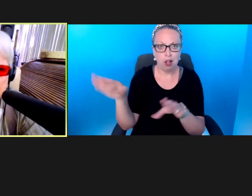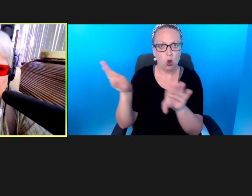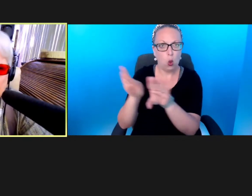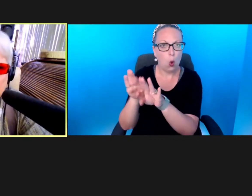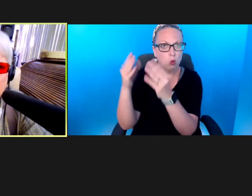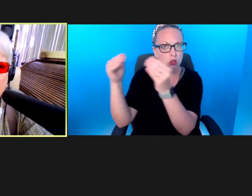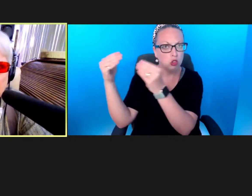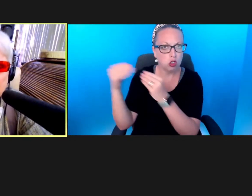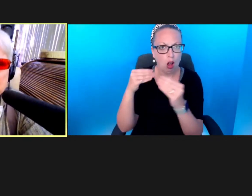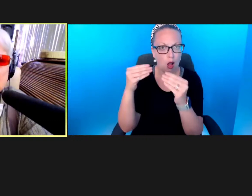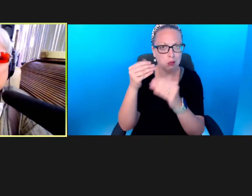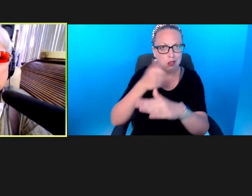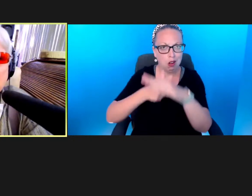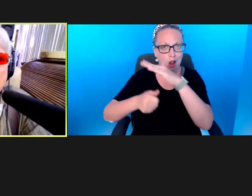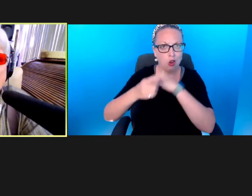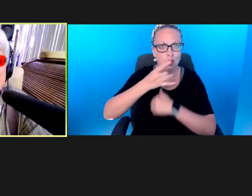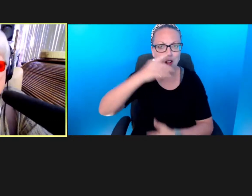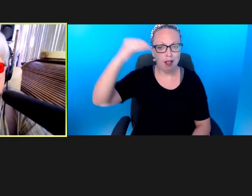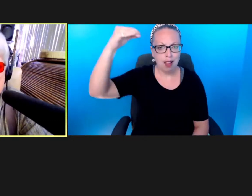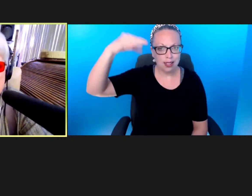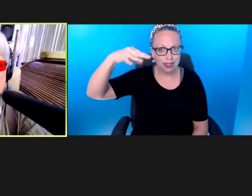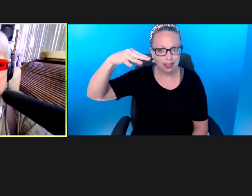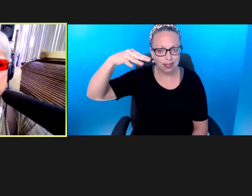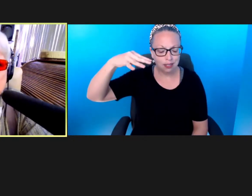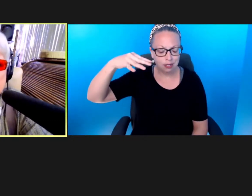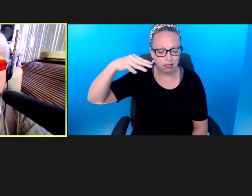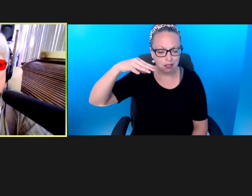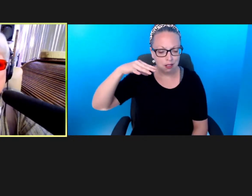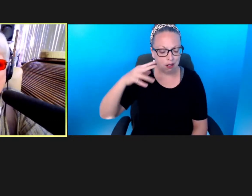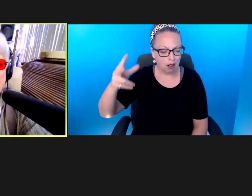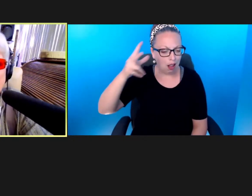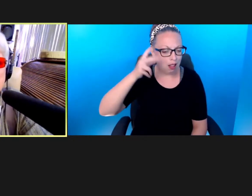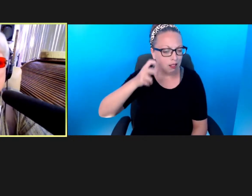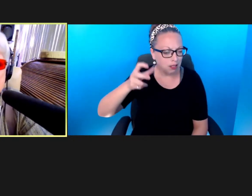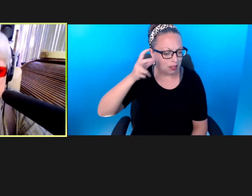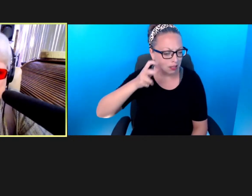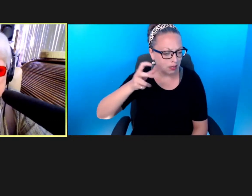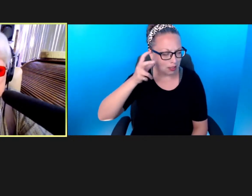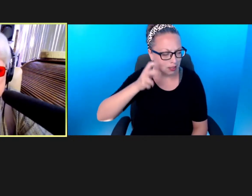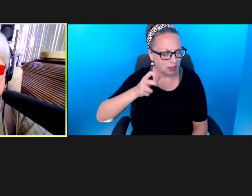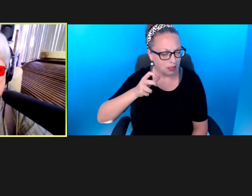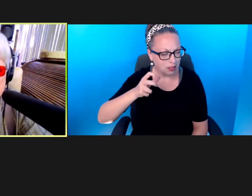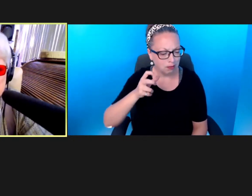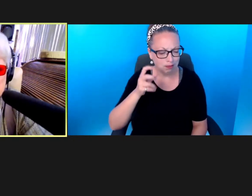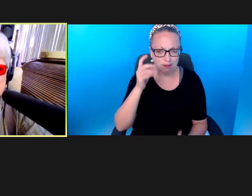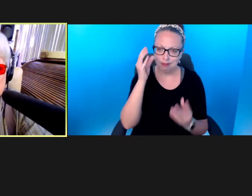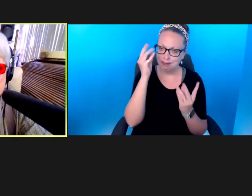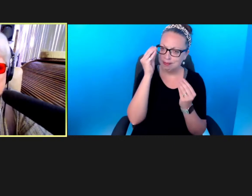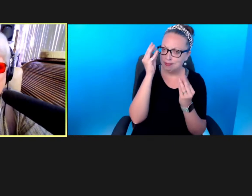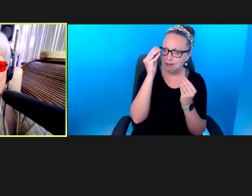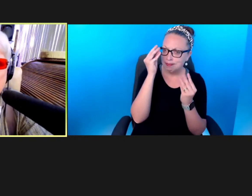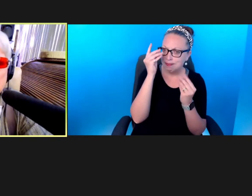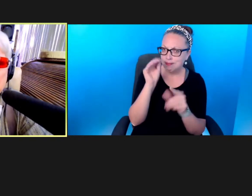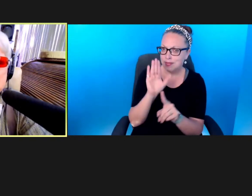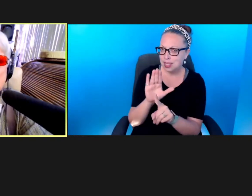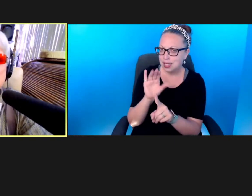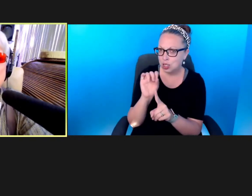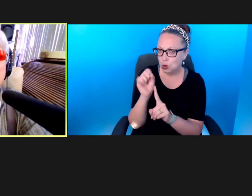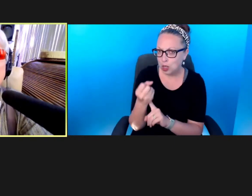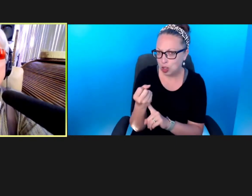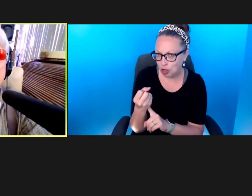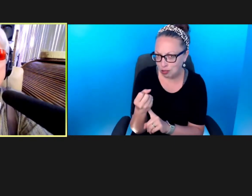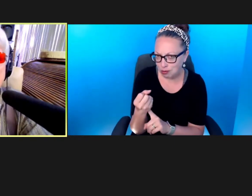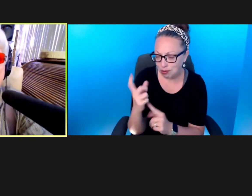lamp. And I listened to him and considered his situation. And then when he